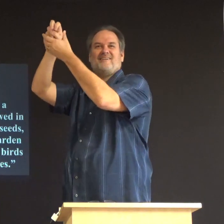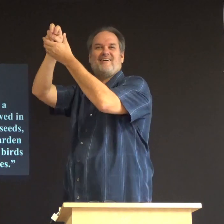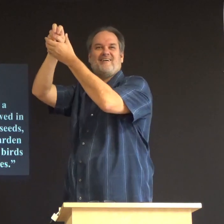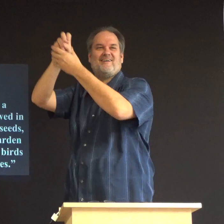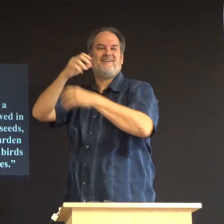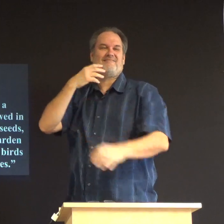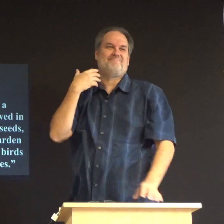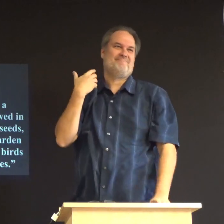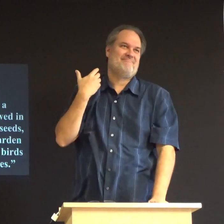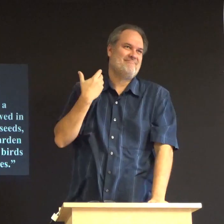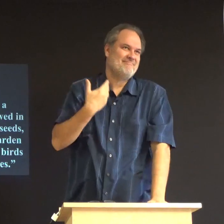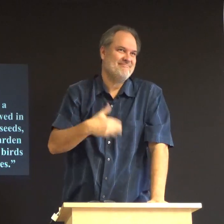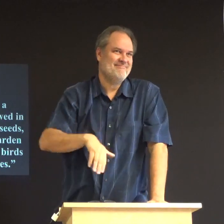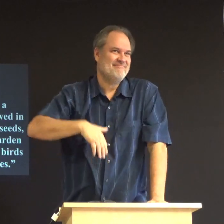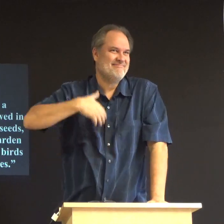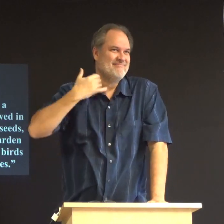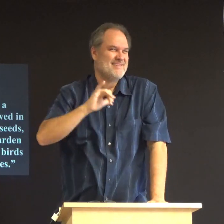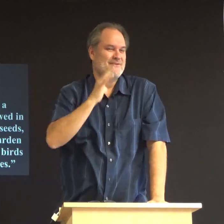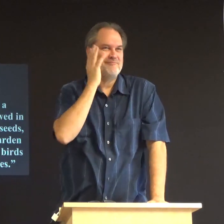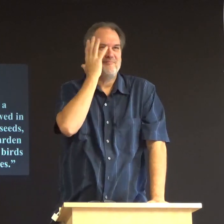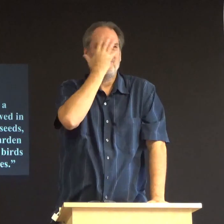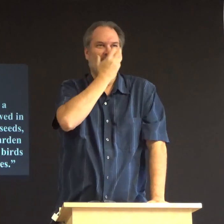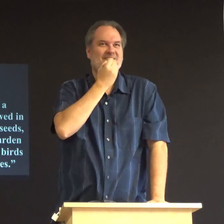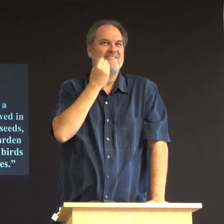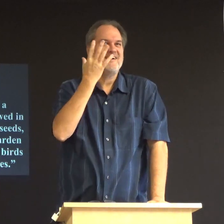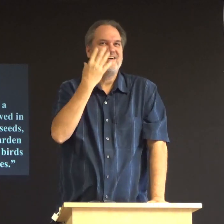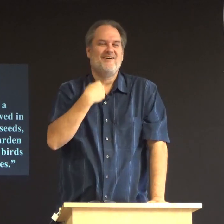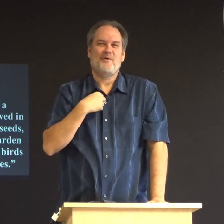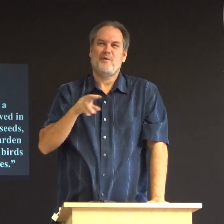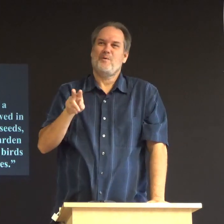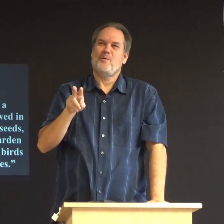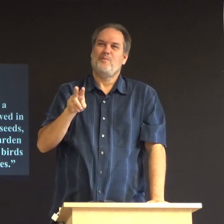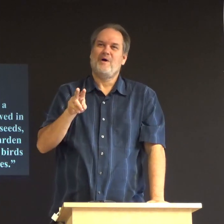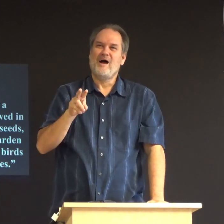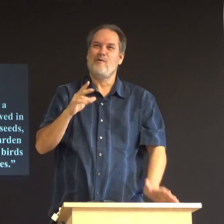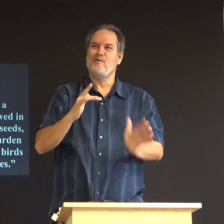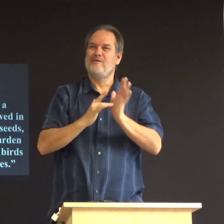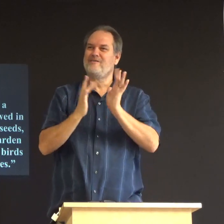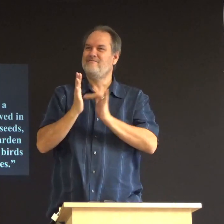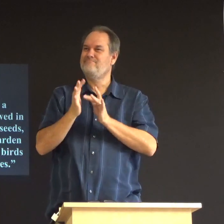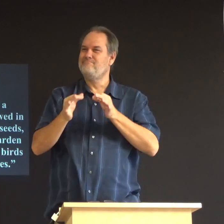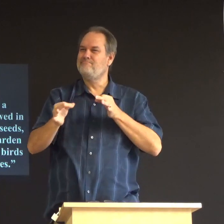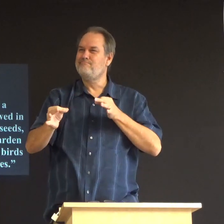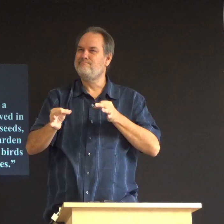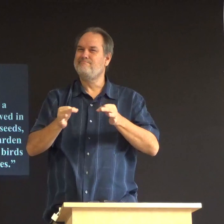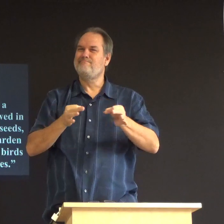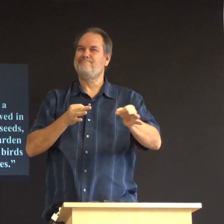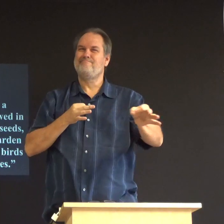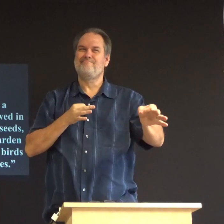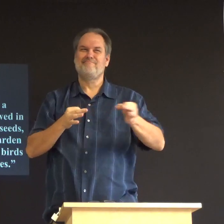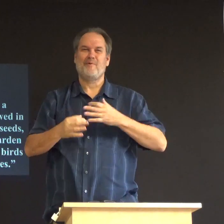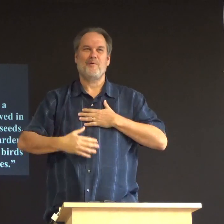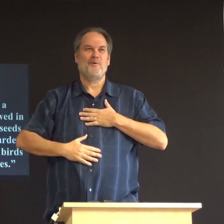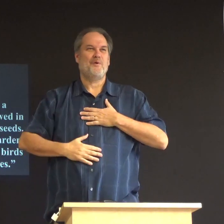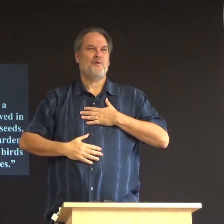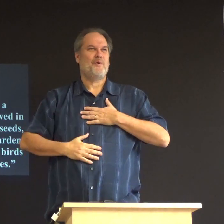Says a mustard seed is so small when planted, but when it grows, it's so big that even the birds come and nest